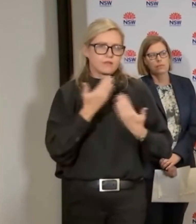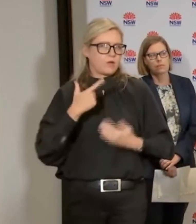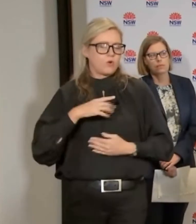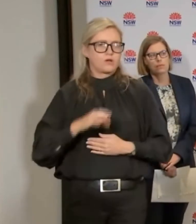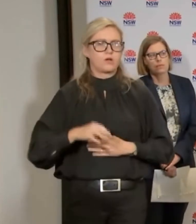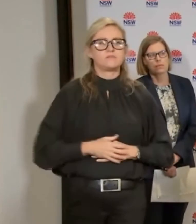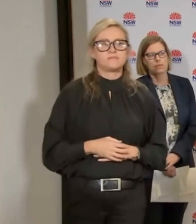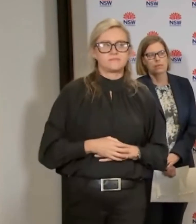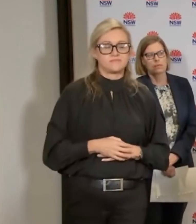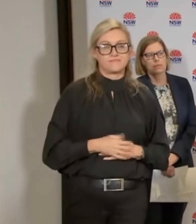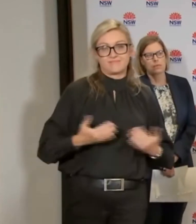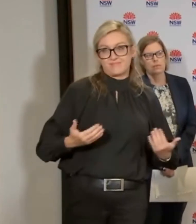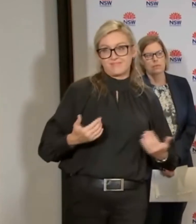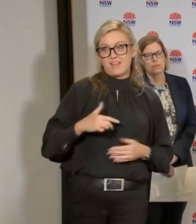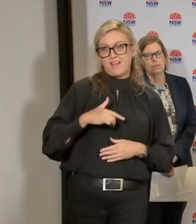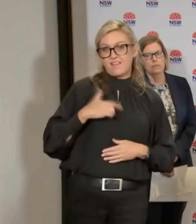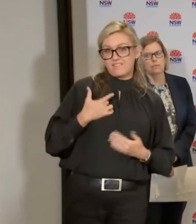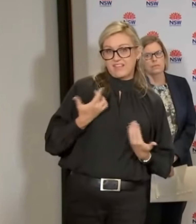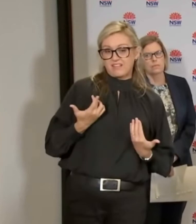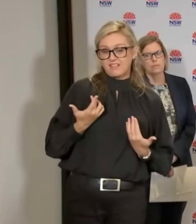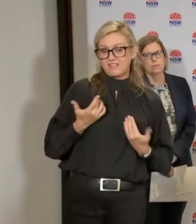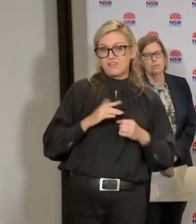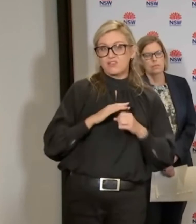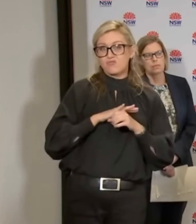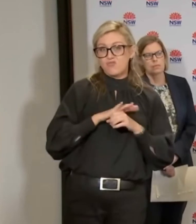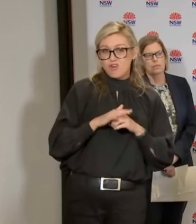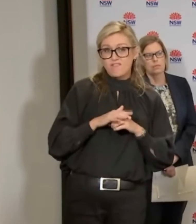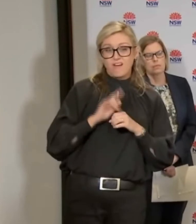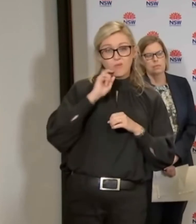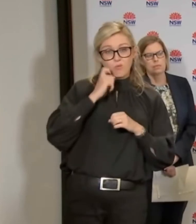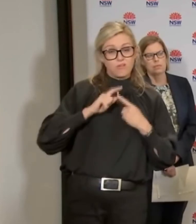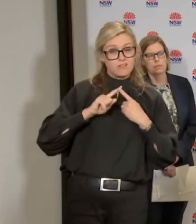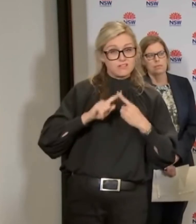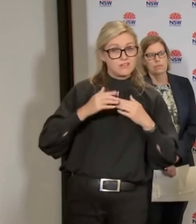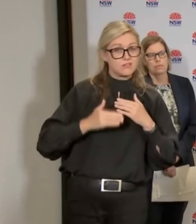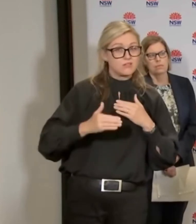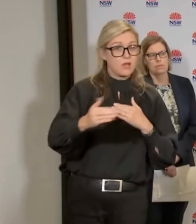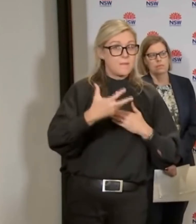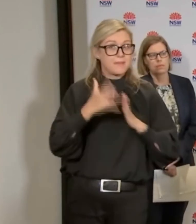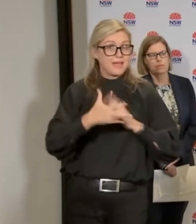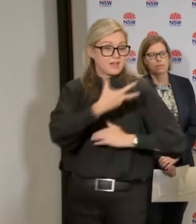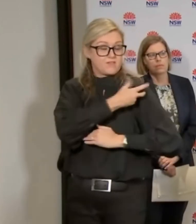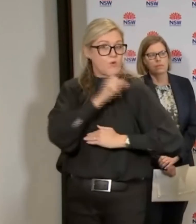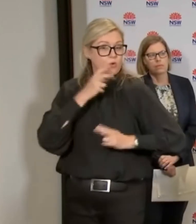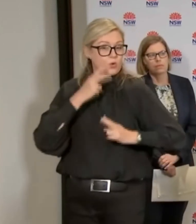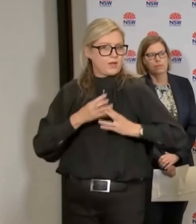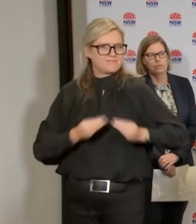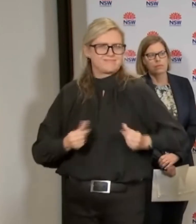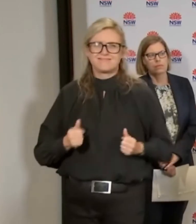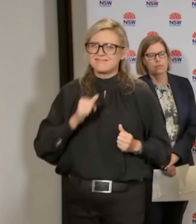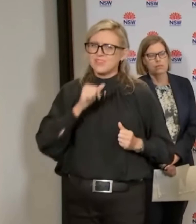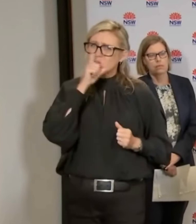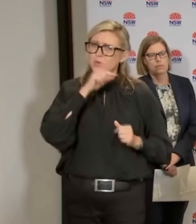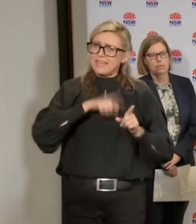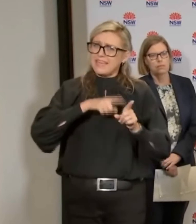for years. Can you tell us how many cases we've got? Exactly, and also because we don't control all the data for